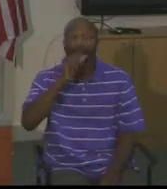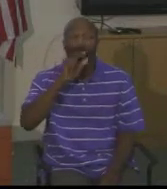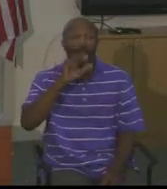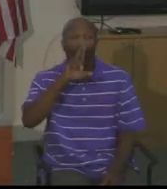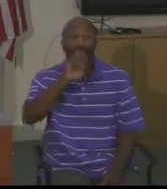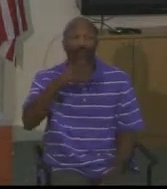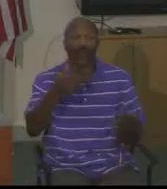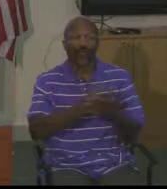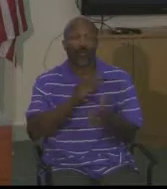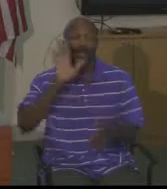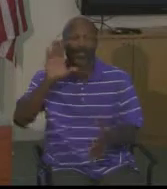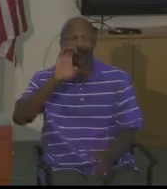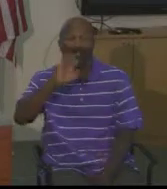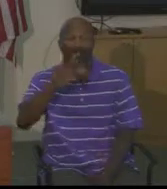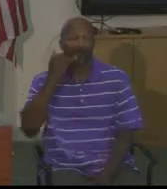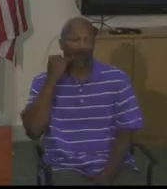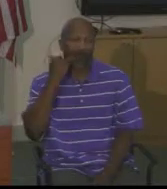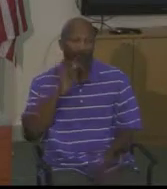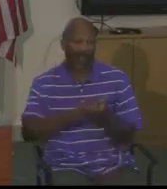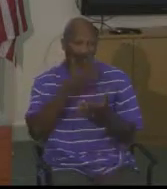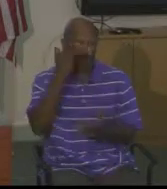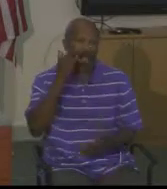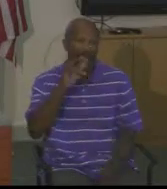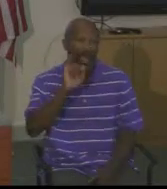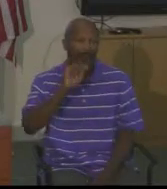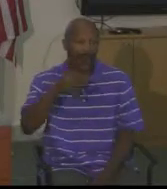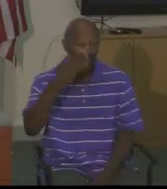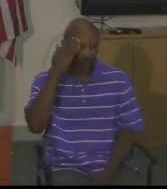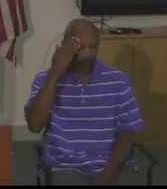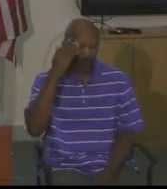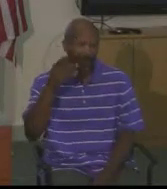my cell phone. My little box.